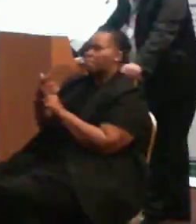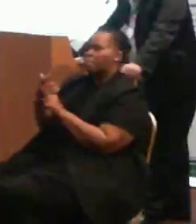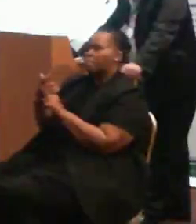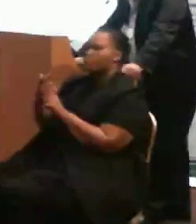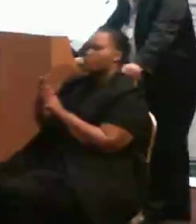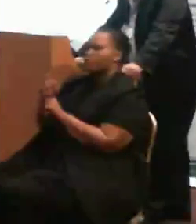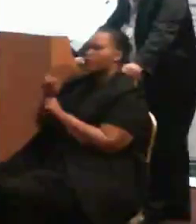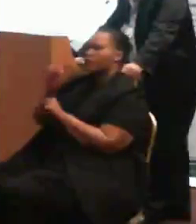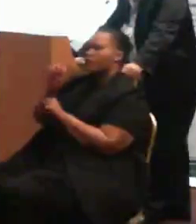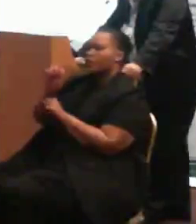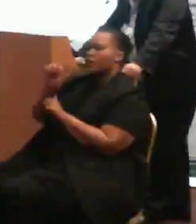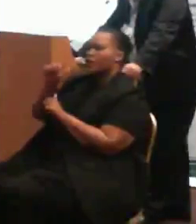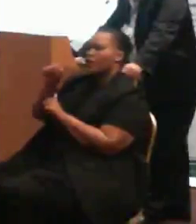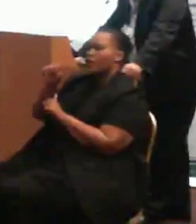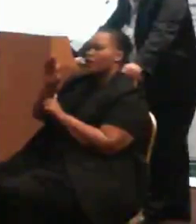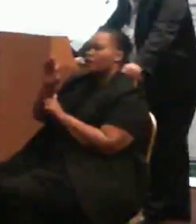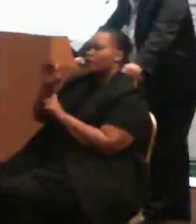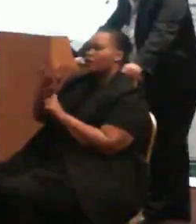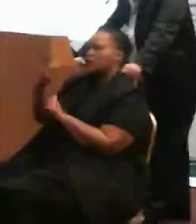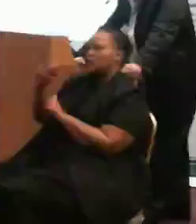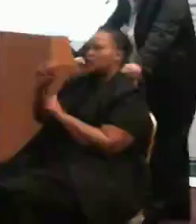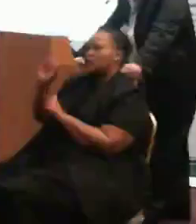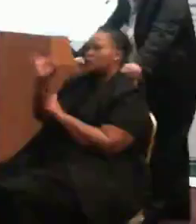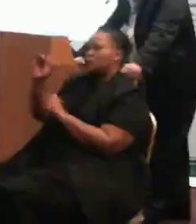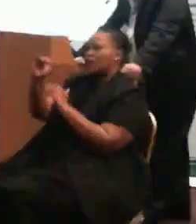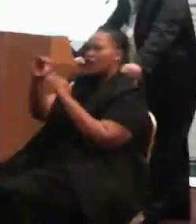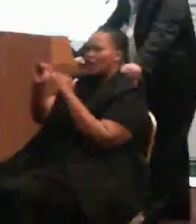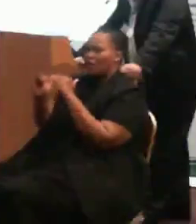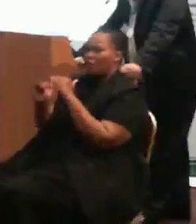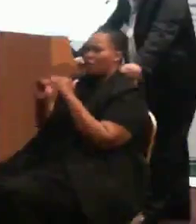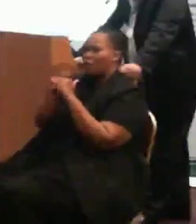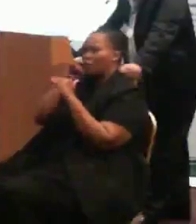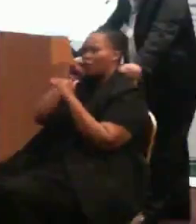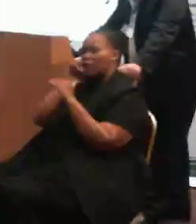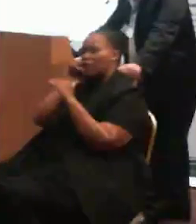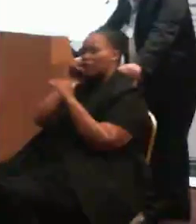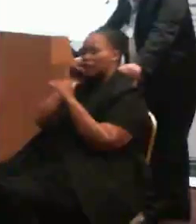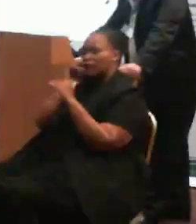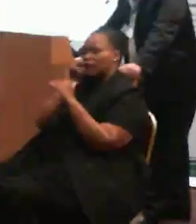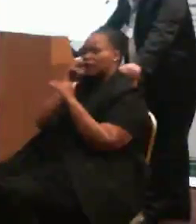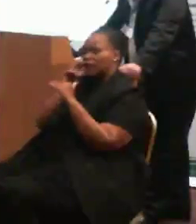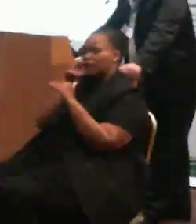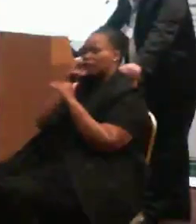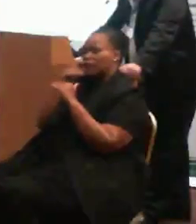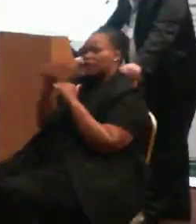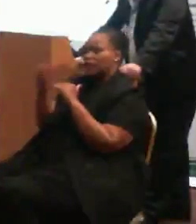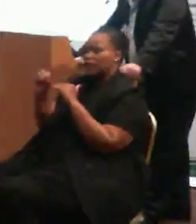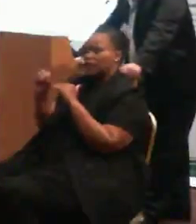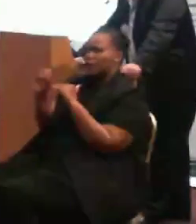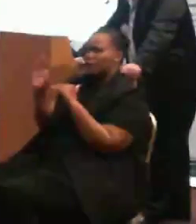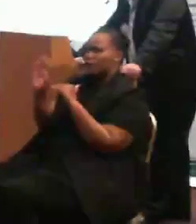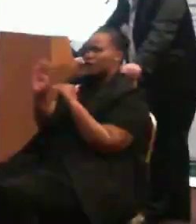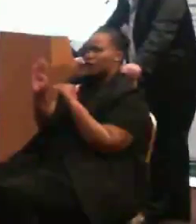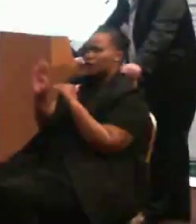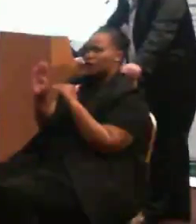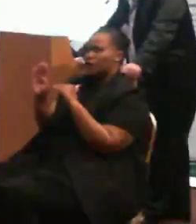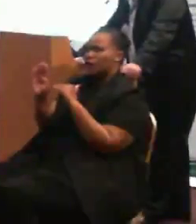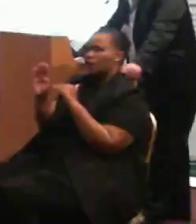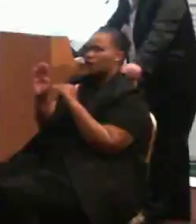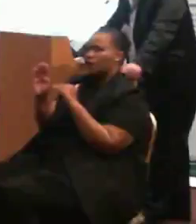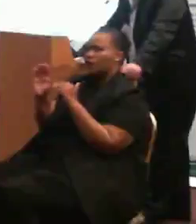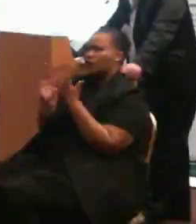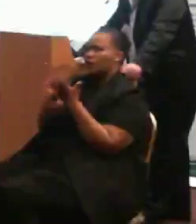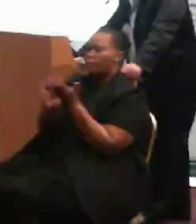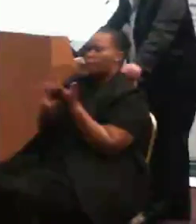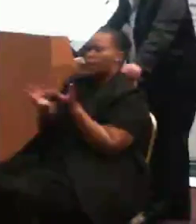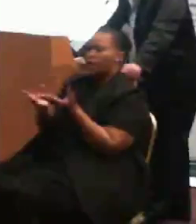The EAF is below 70%. That amounts to extra cost in my calculation of around 30 billion. I can't give you the numbers because Eskom doesn't